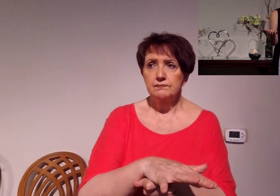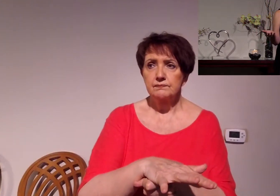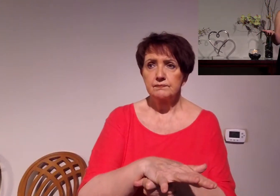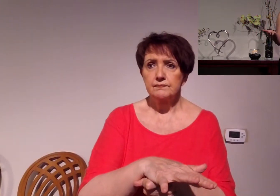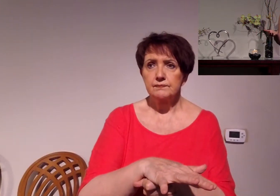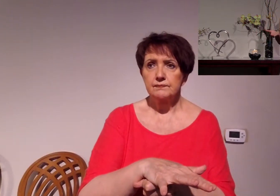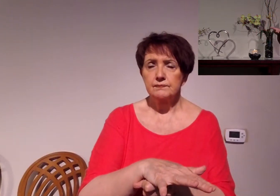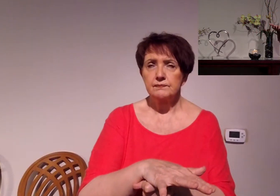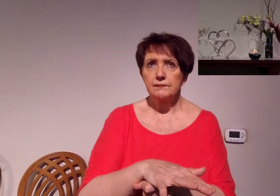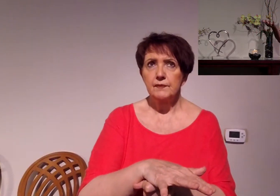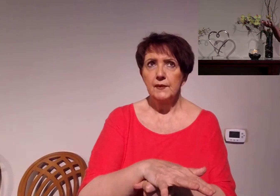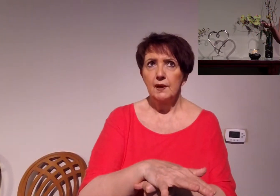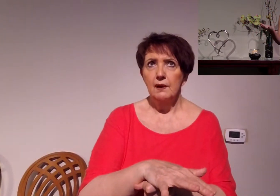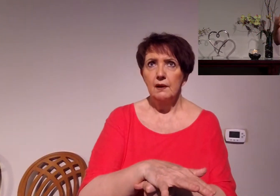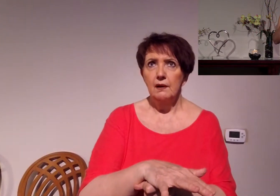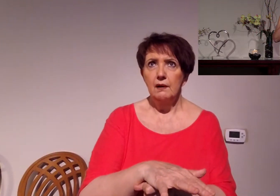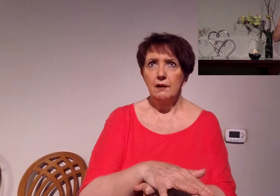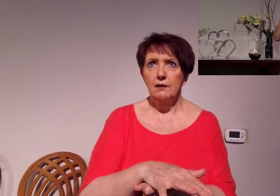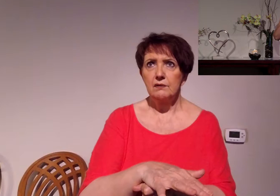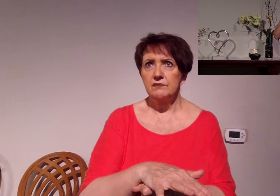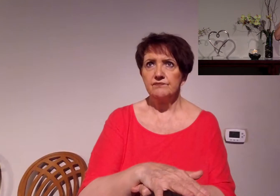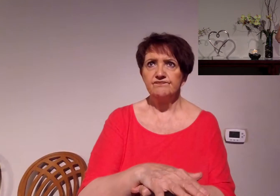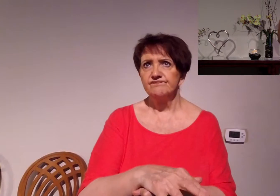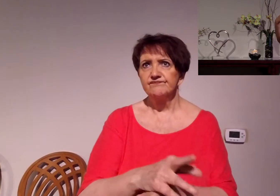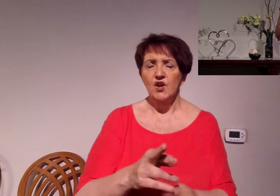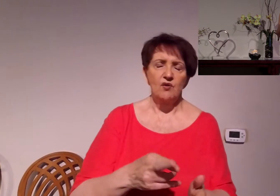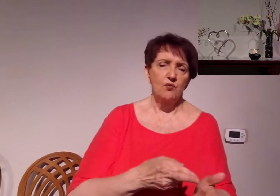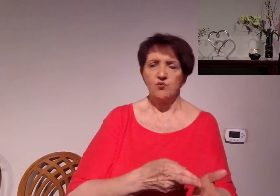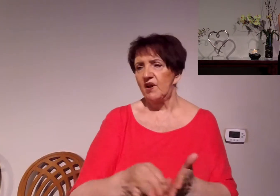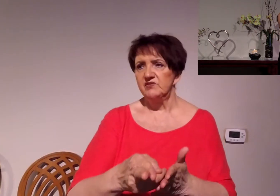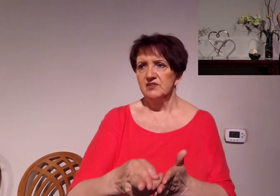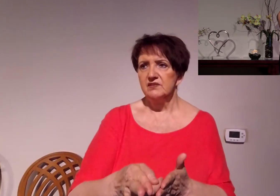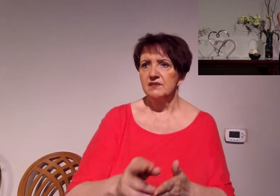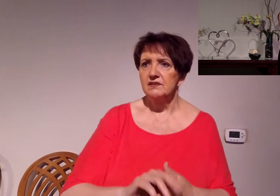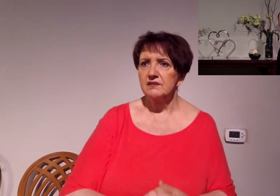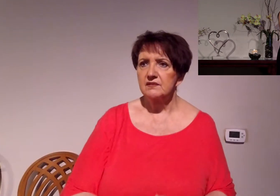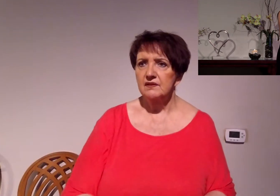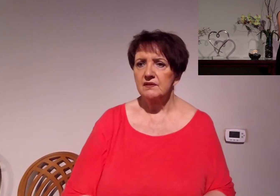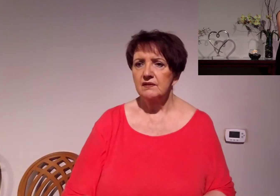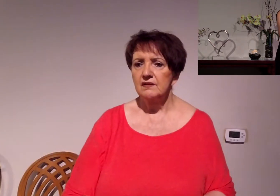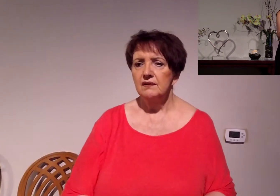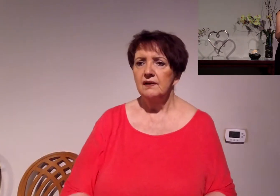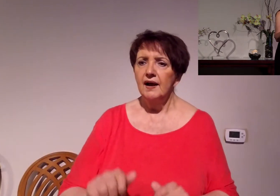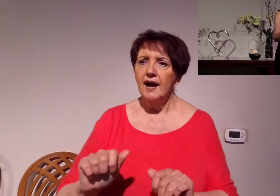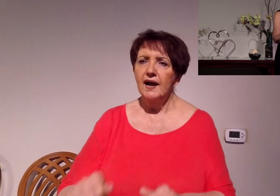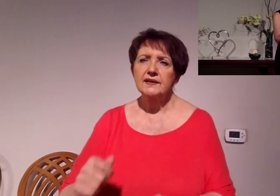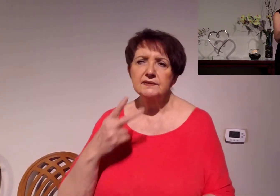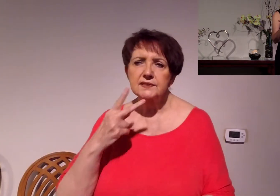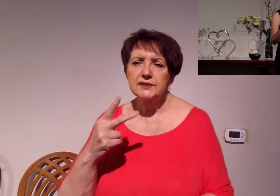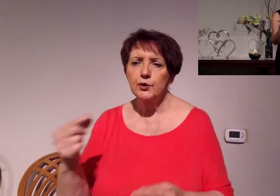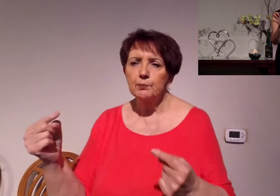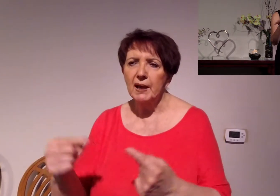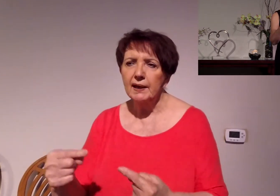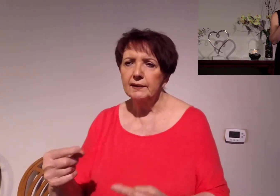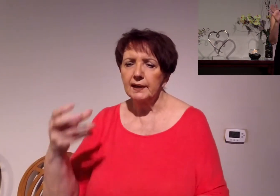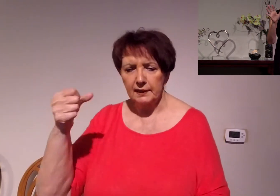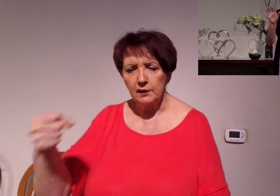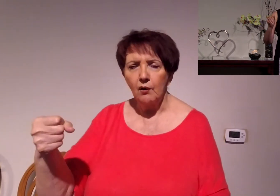I don't know how else to say it, holier than thou. Oh, I'm so spiritual, I can hold you in your pain. You know what I mean? It's not that,